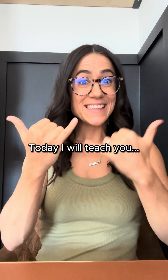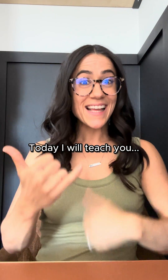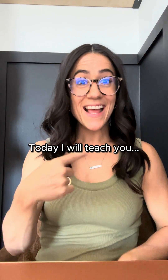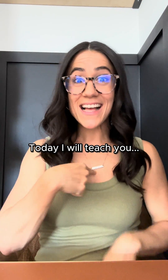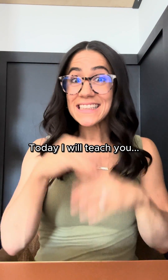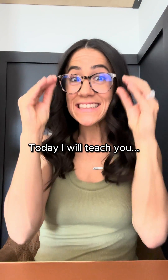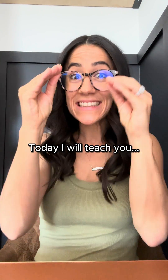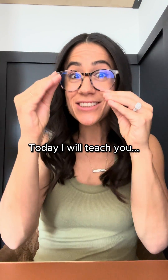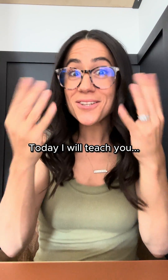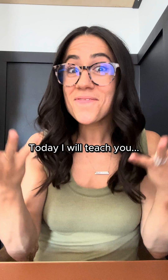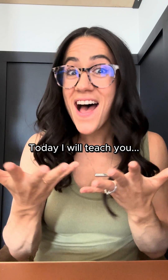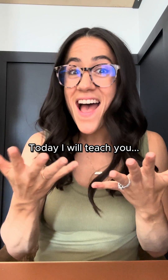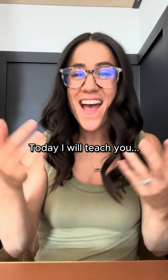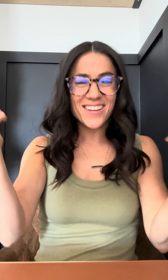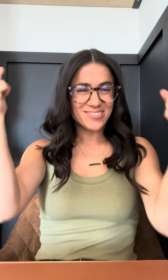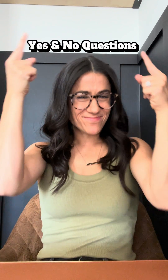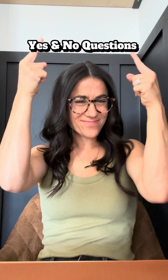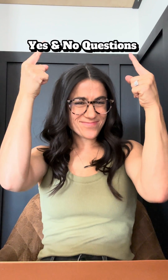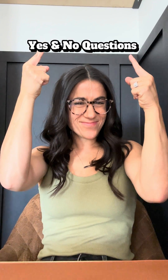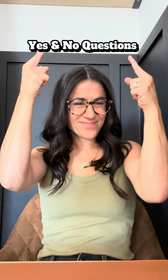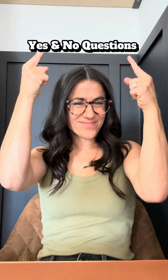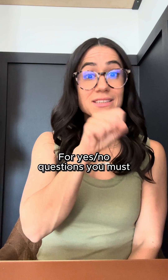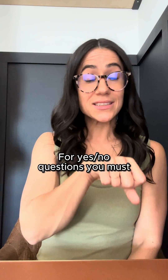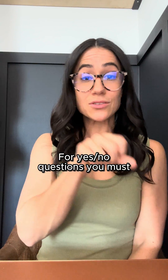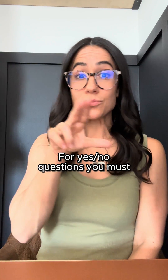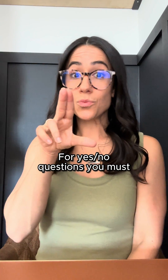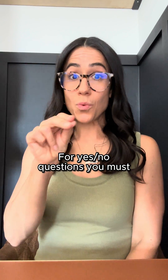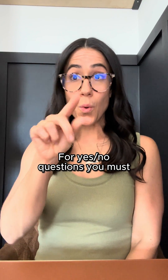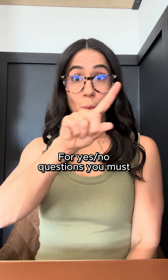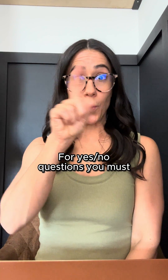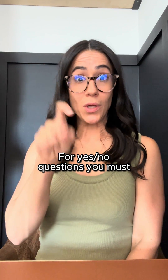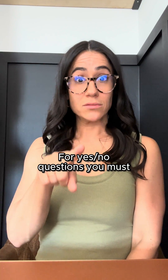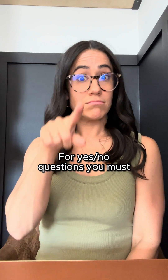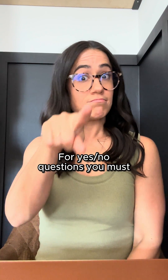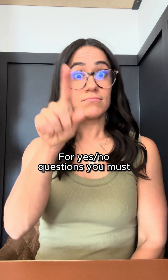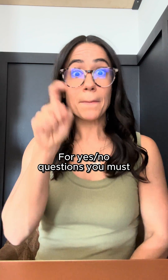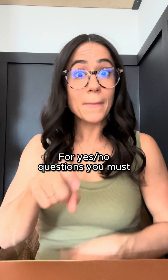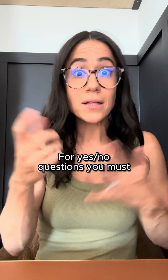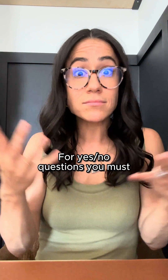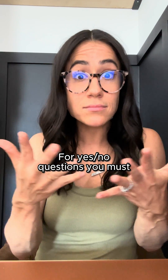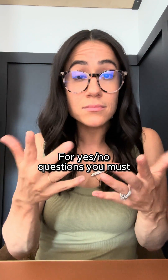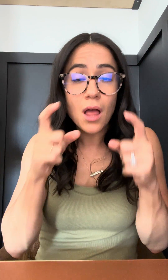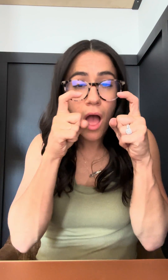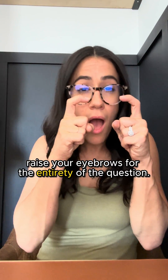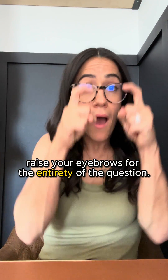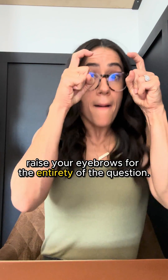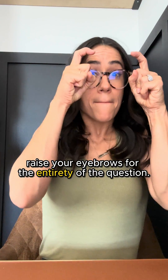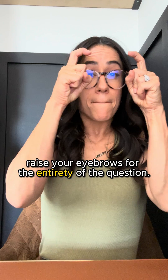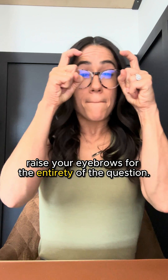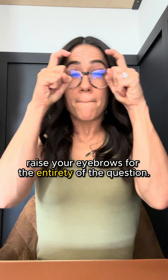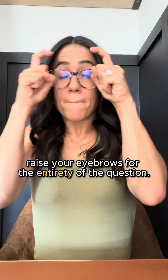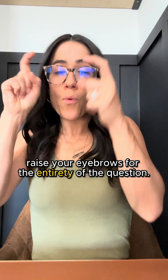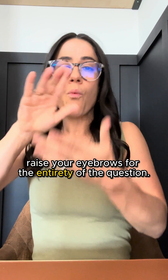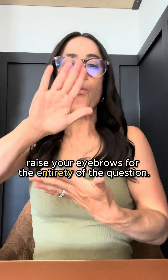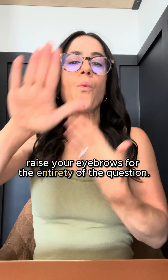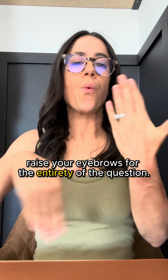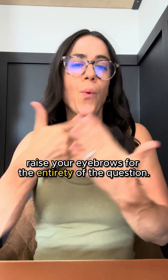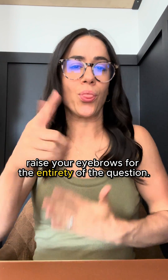Today I will teach you. For yes/no questions, you must raise your eyebrows for the entirety of the